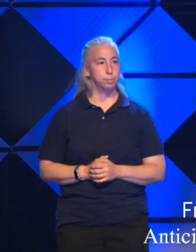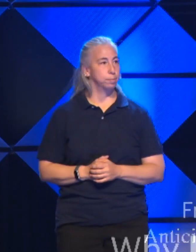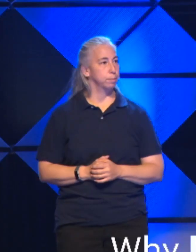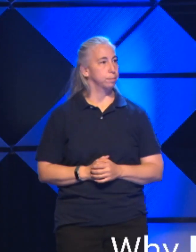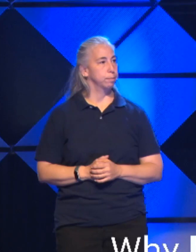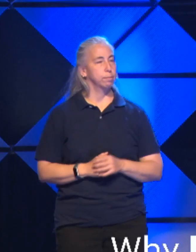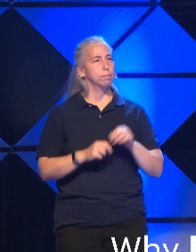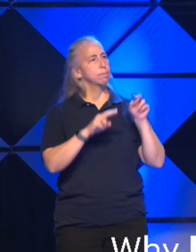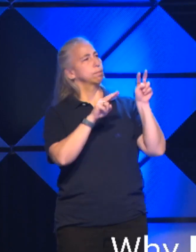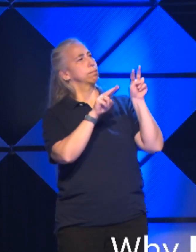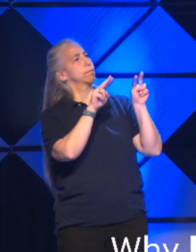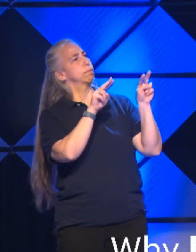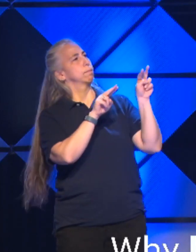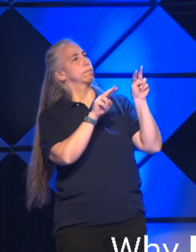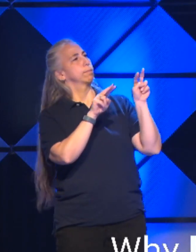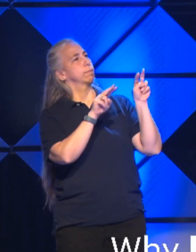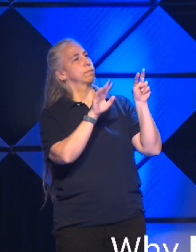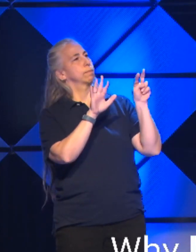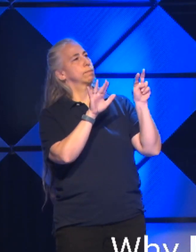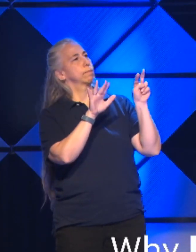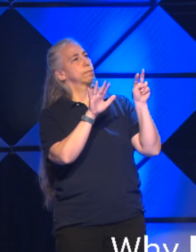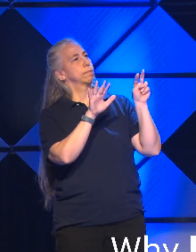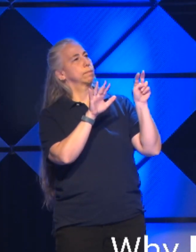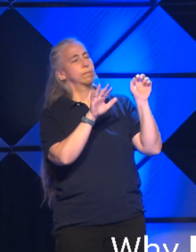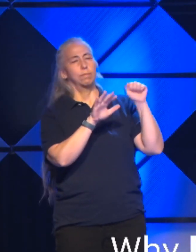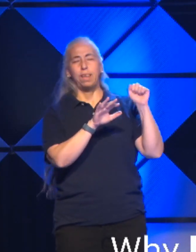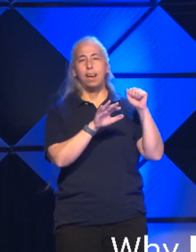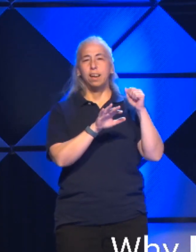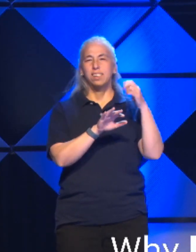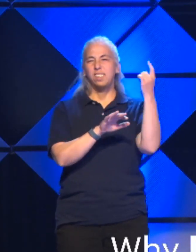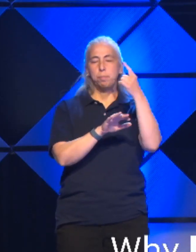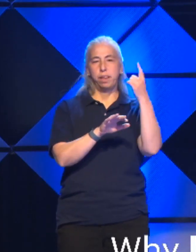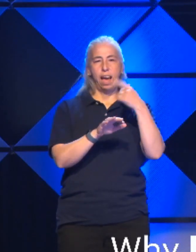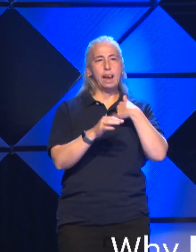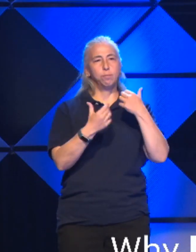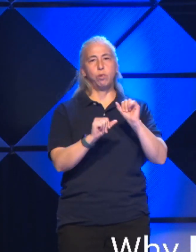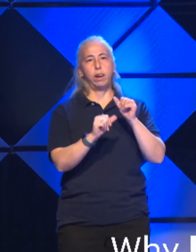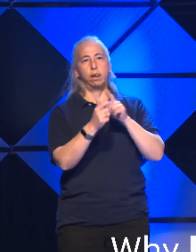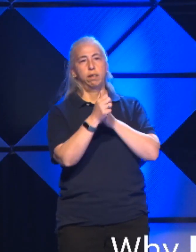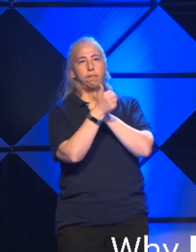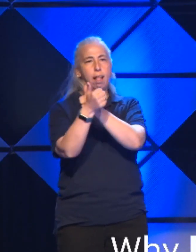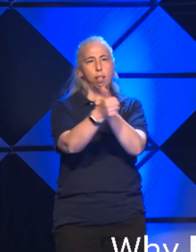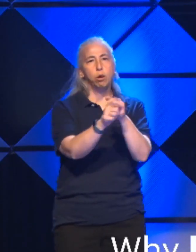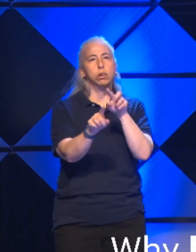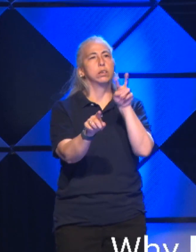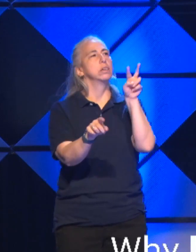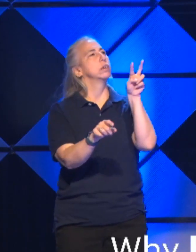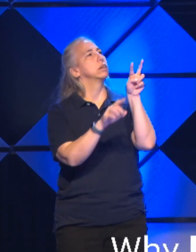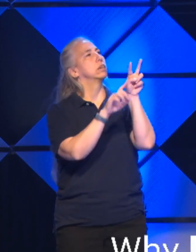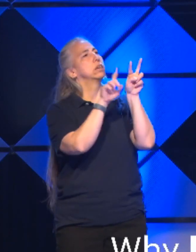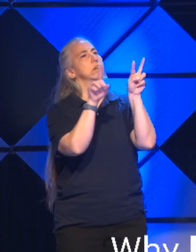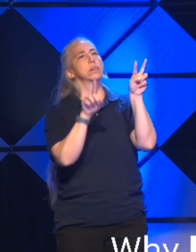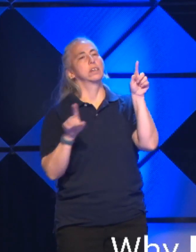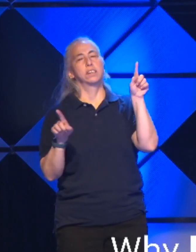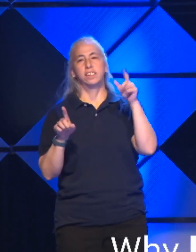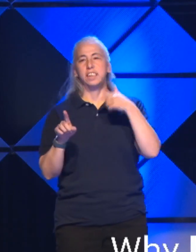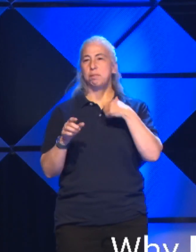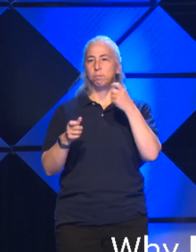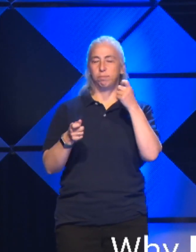I'm trying to, yes, something like that. I try to follow. So I'm trying to adjust with